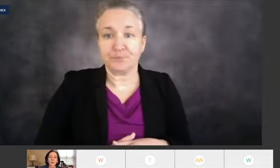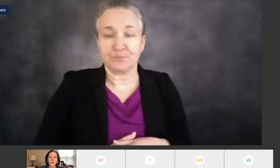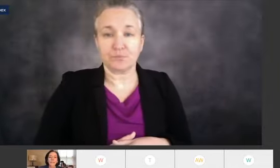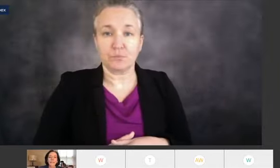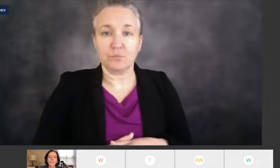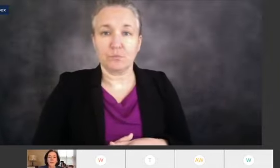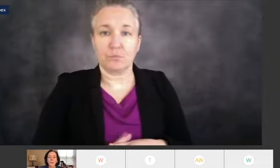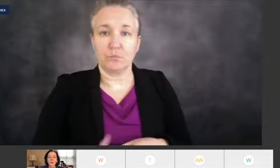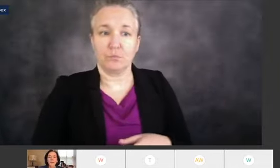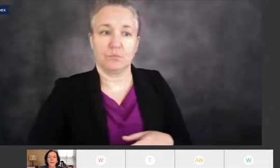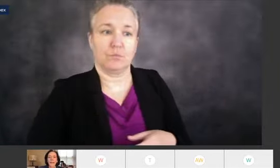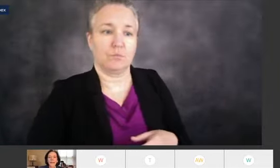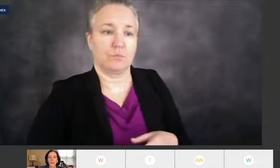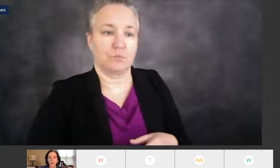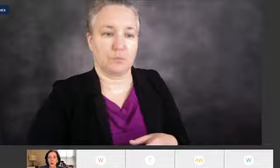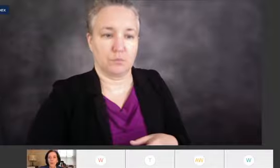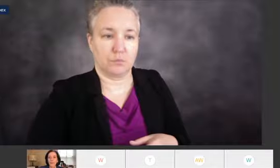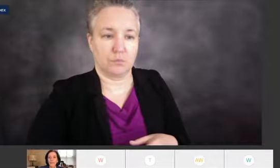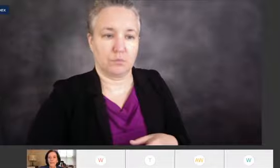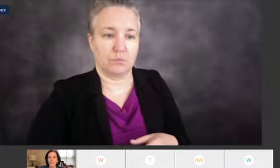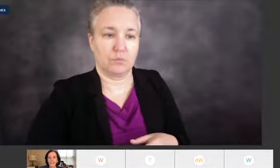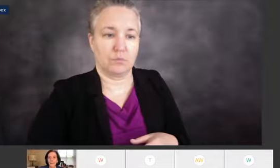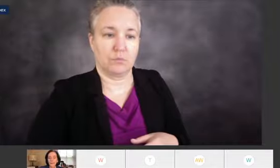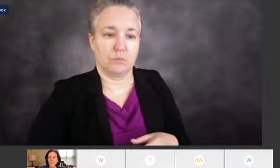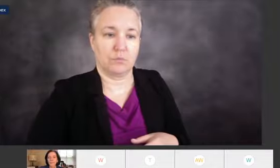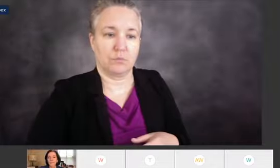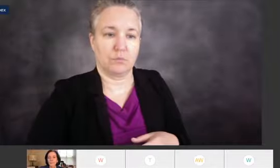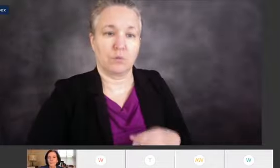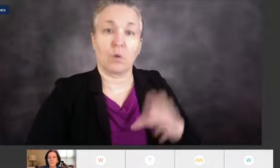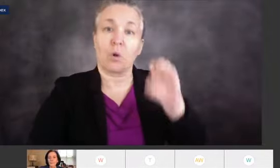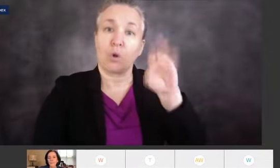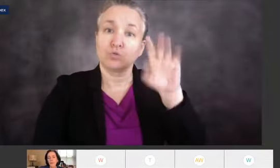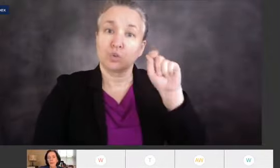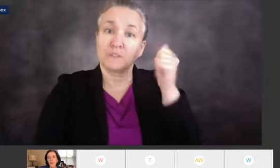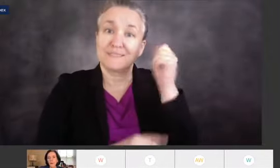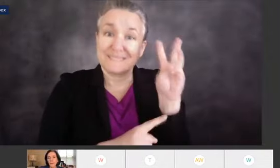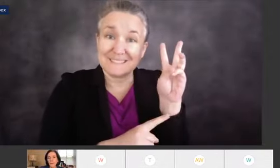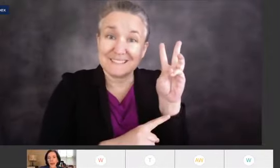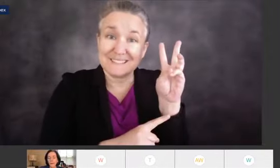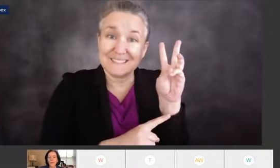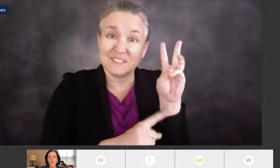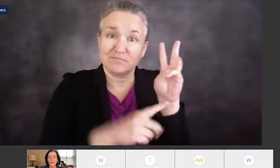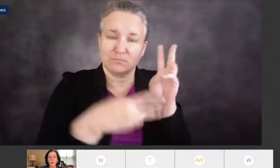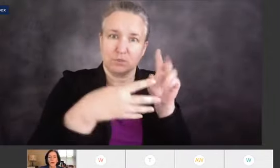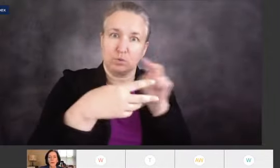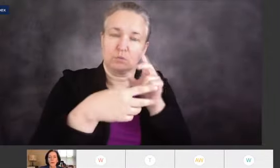For the 14-day period ending October 16th,